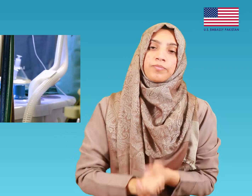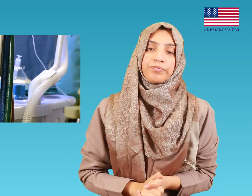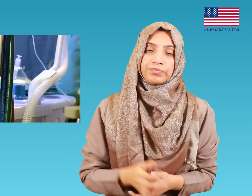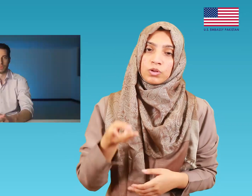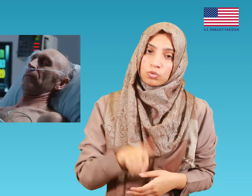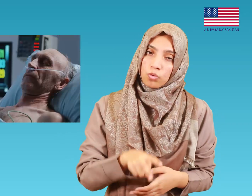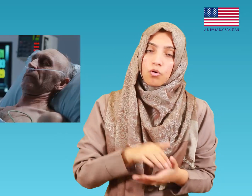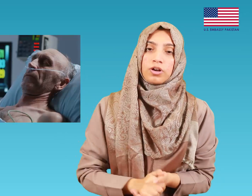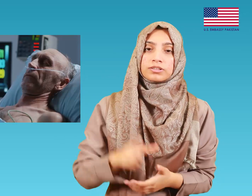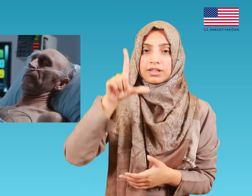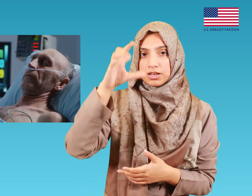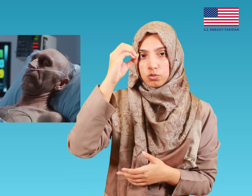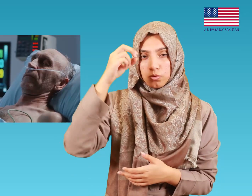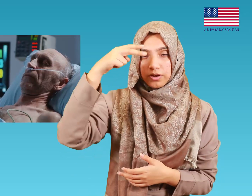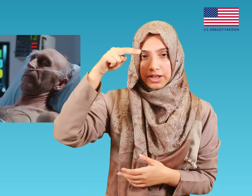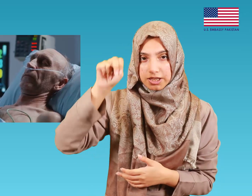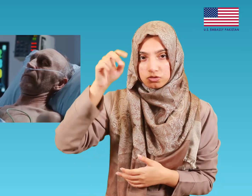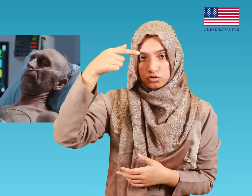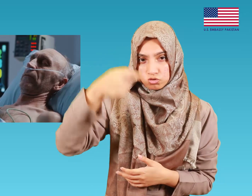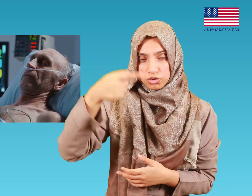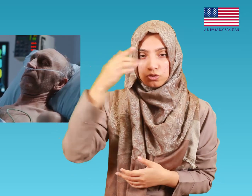or long COVID-19.